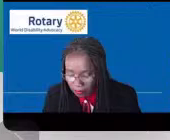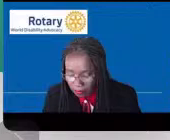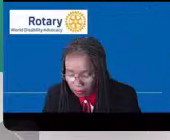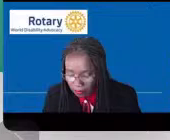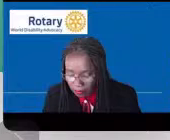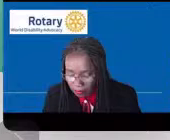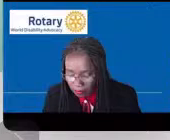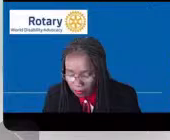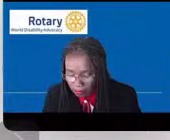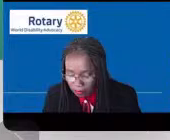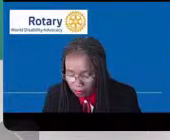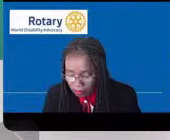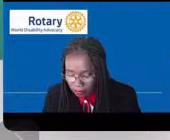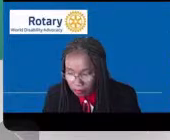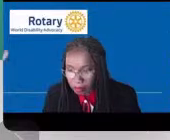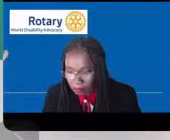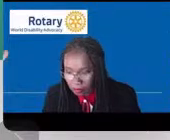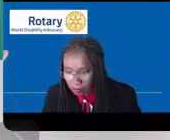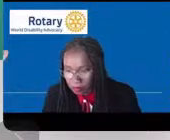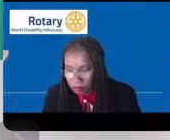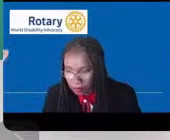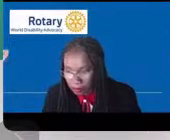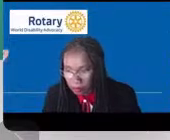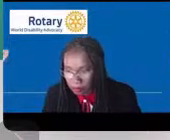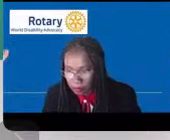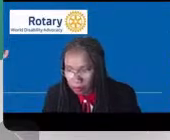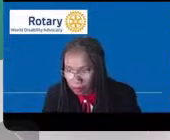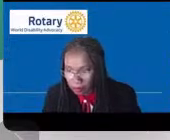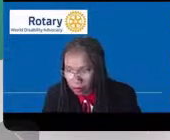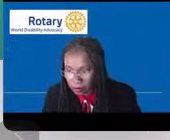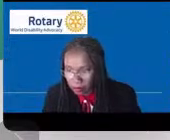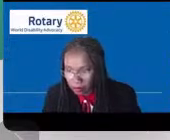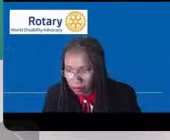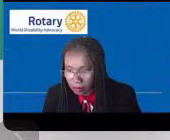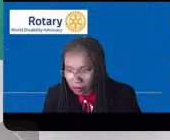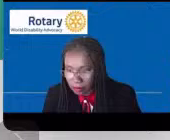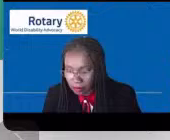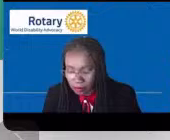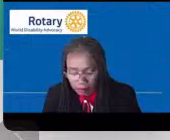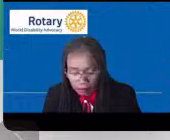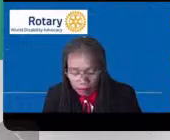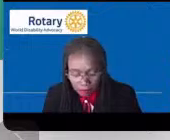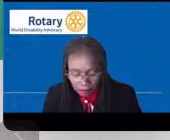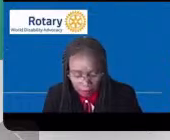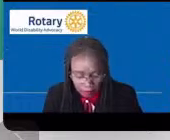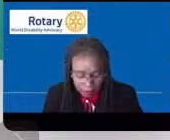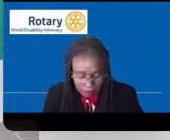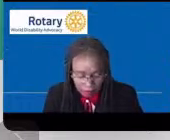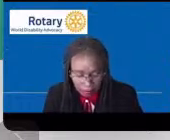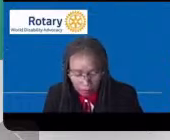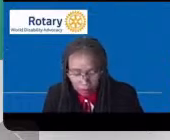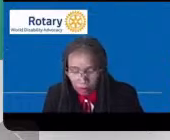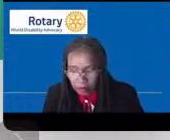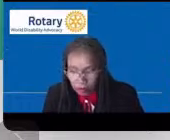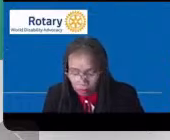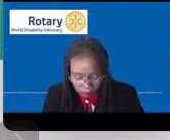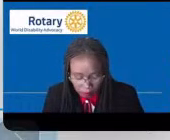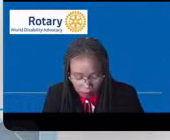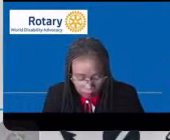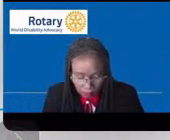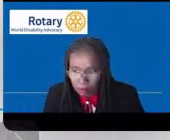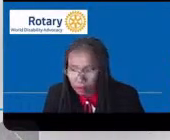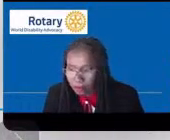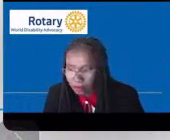transition look like? So this post-secondary preparation, here we are. And sorry, I'm gonna go back.